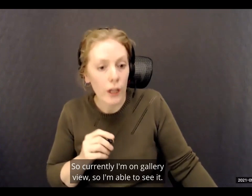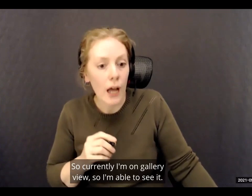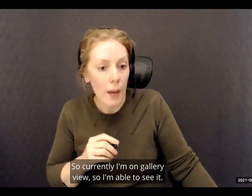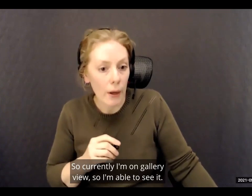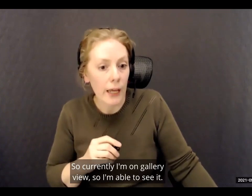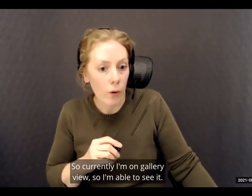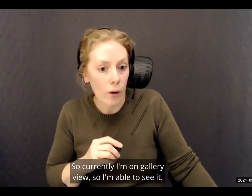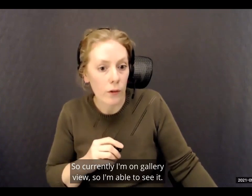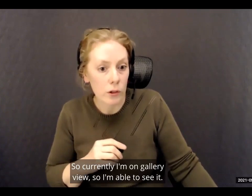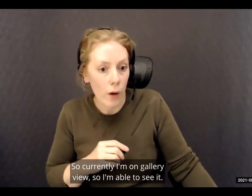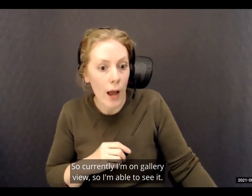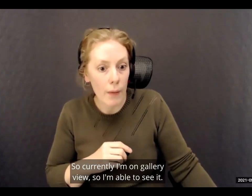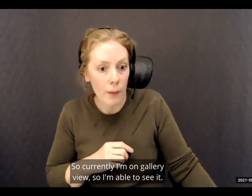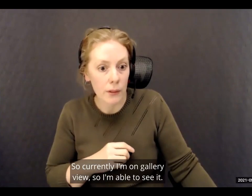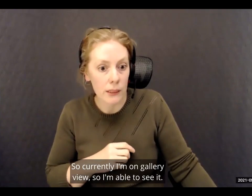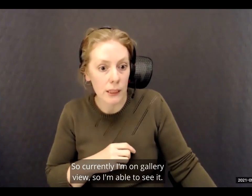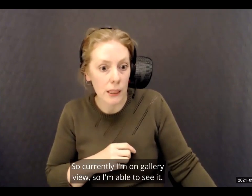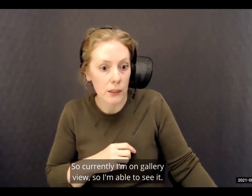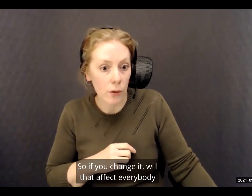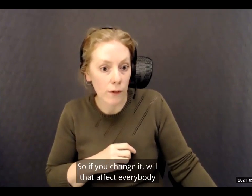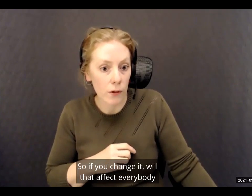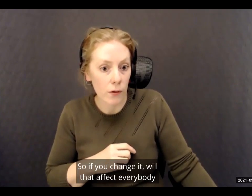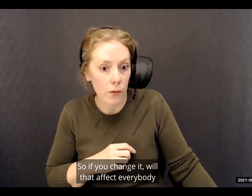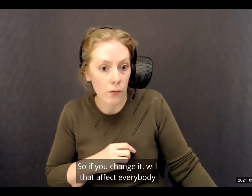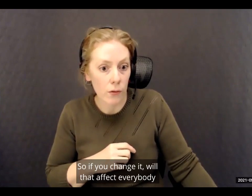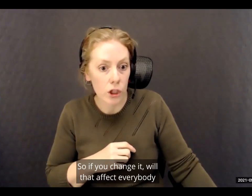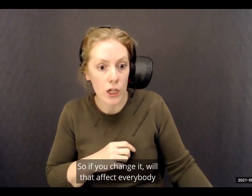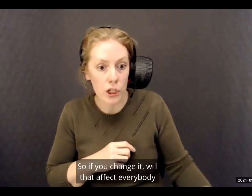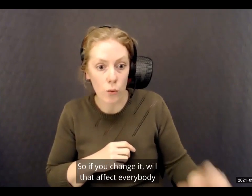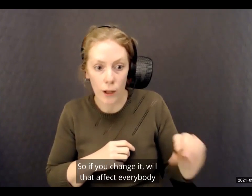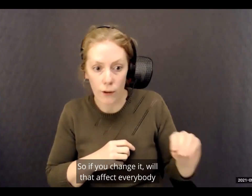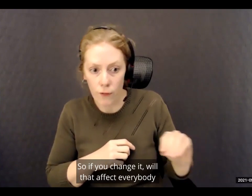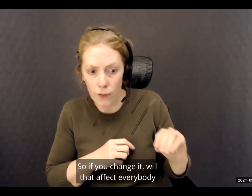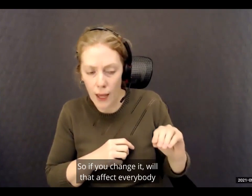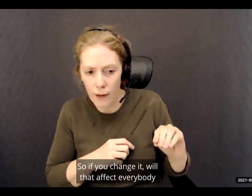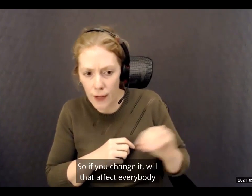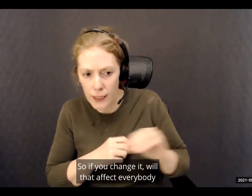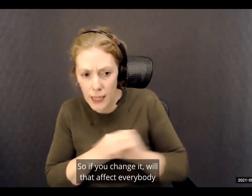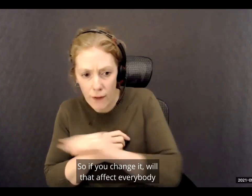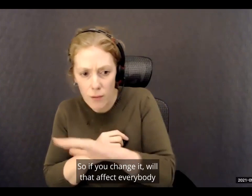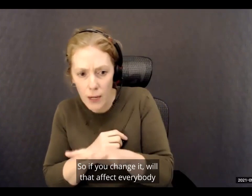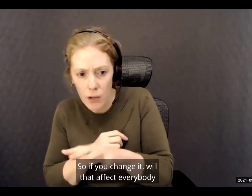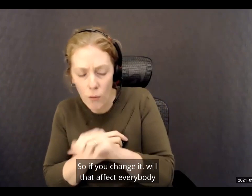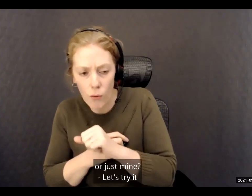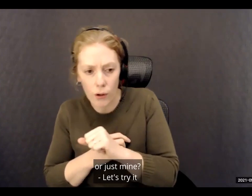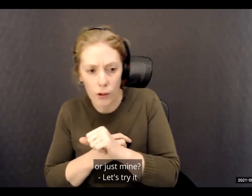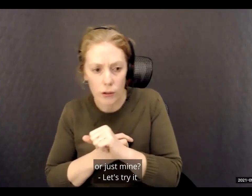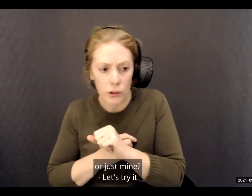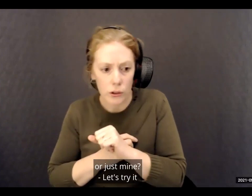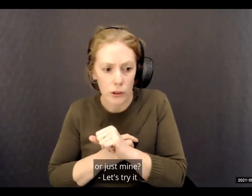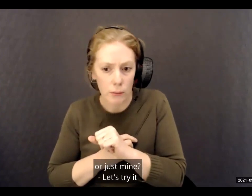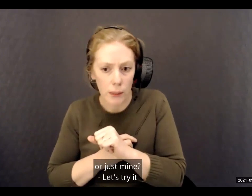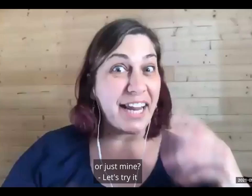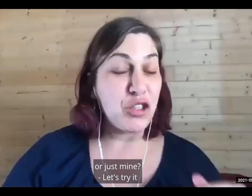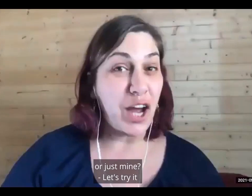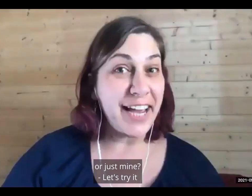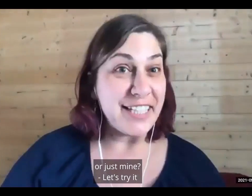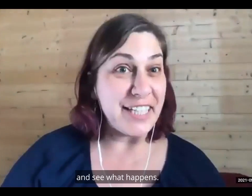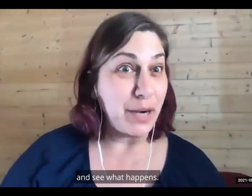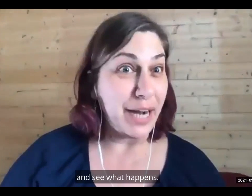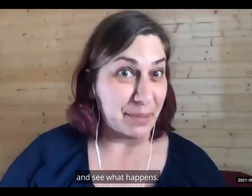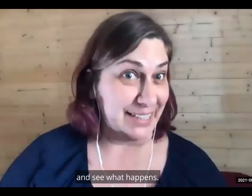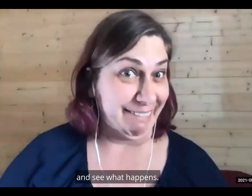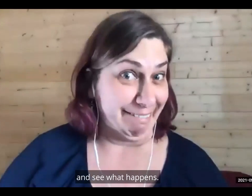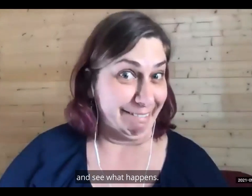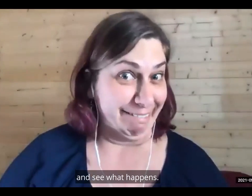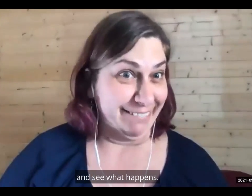So currently I'm on gallery view, so I'm able to see it. So if you change it, will that affect everybody or just mine? Well, let's mine? Try it and